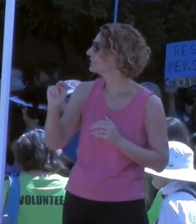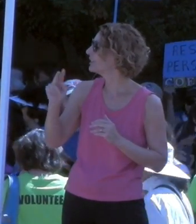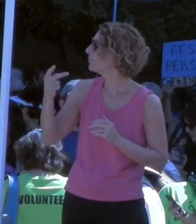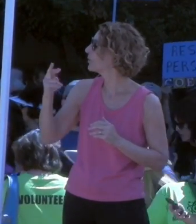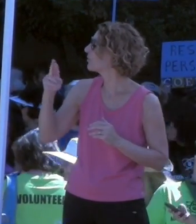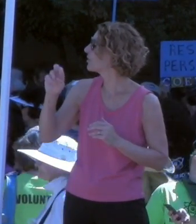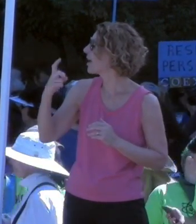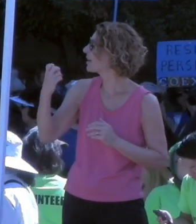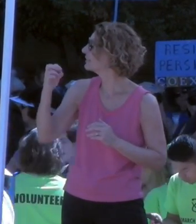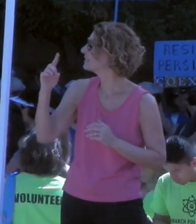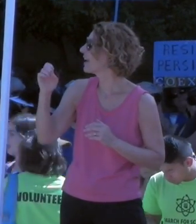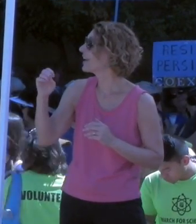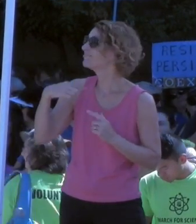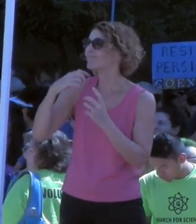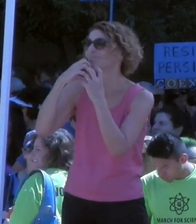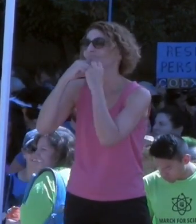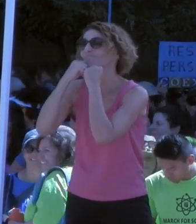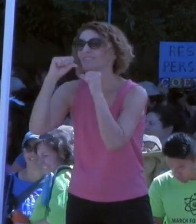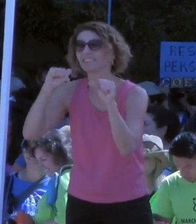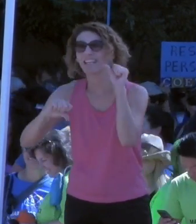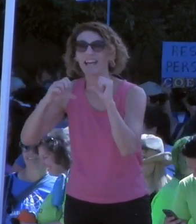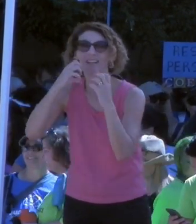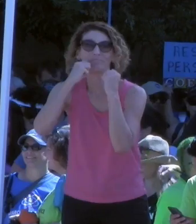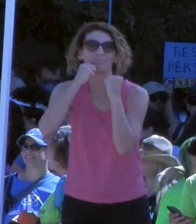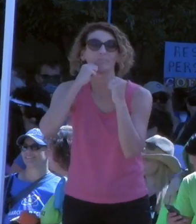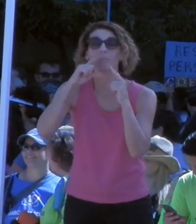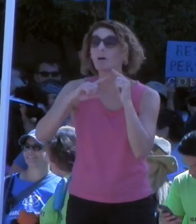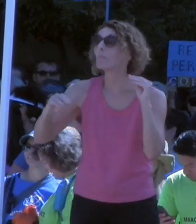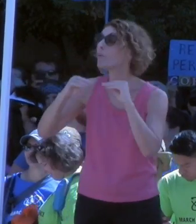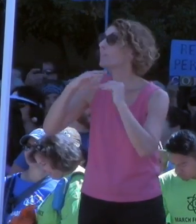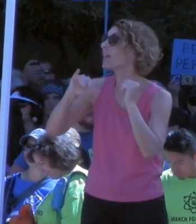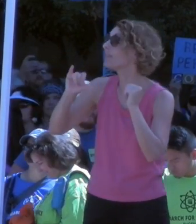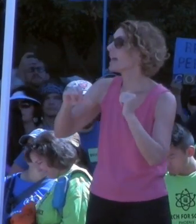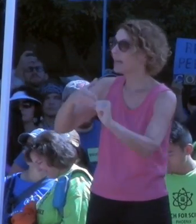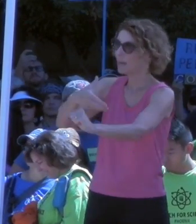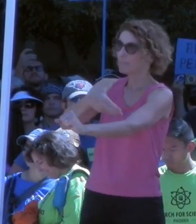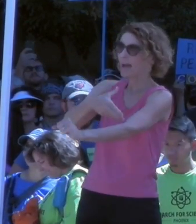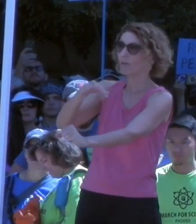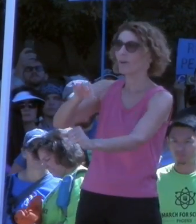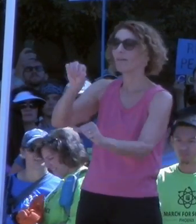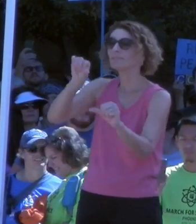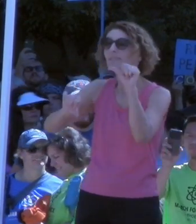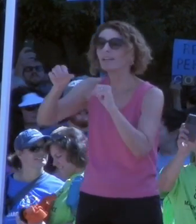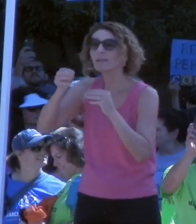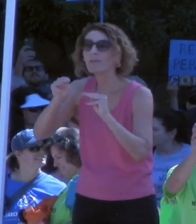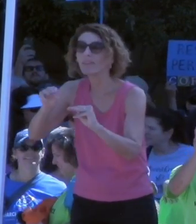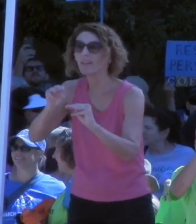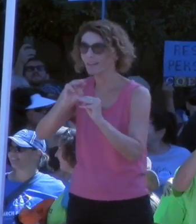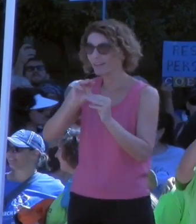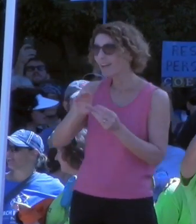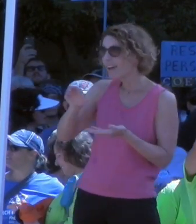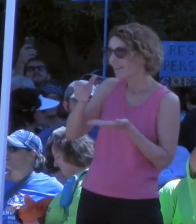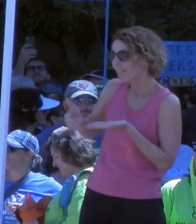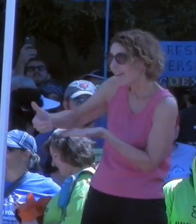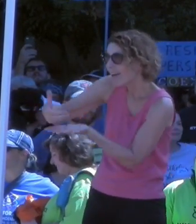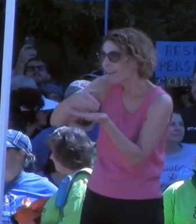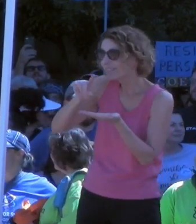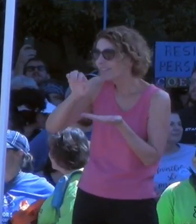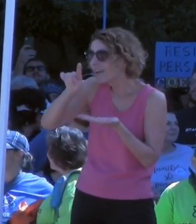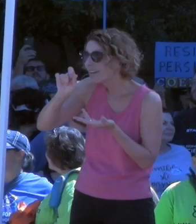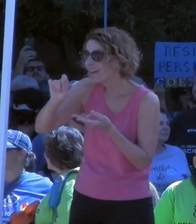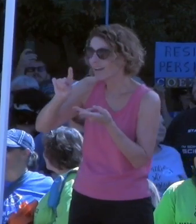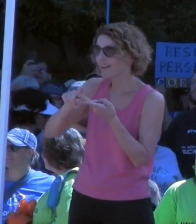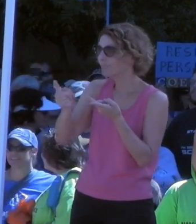is very near and dear to my heart, but more than that, the power of the scientific method, of collecting data, of